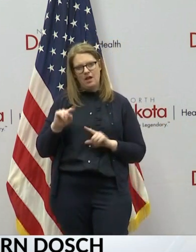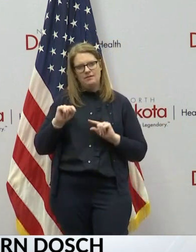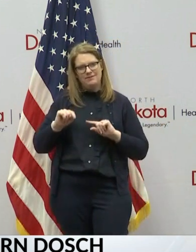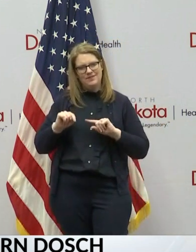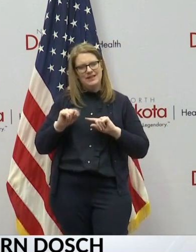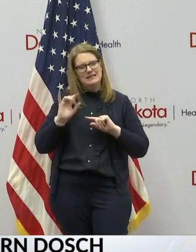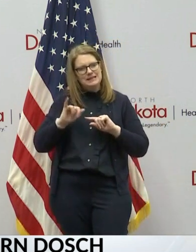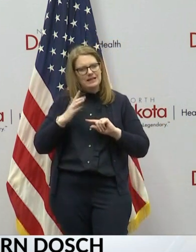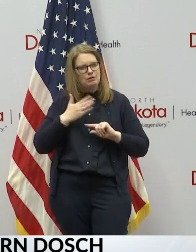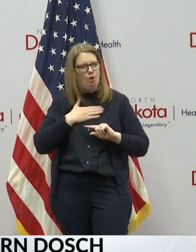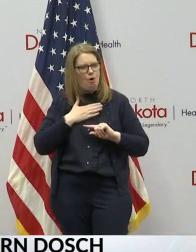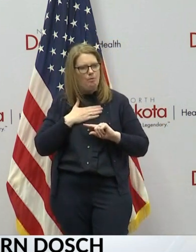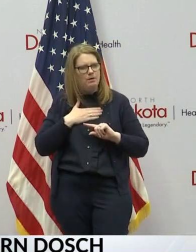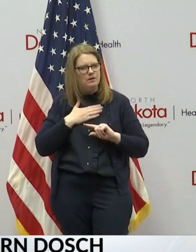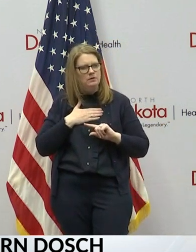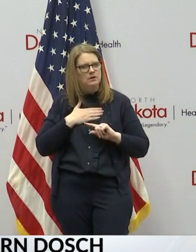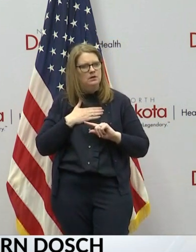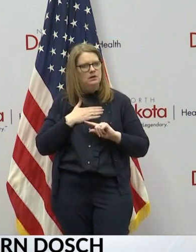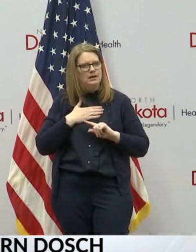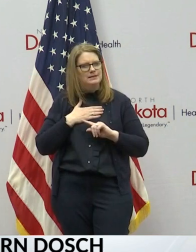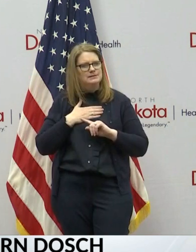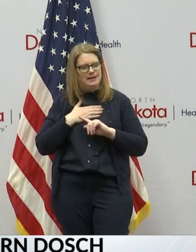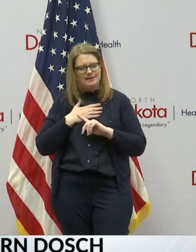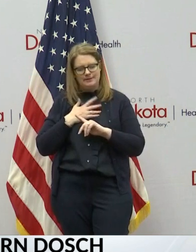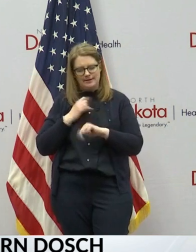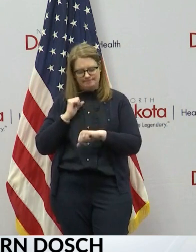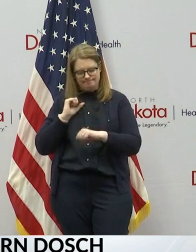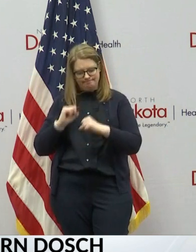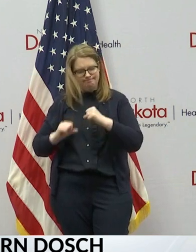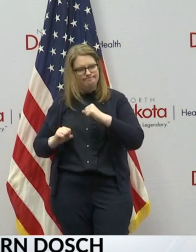heartbeat. It's the infrastructure of